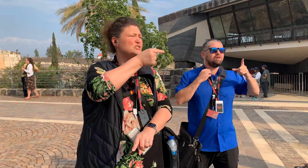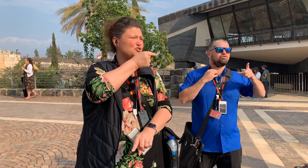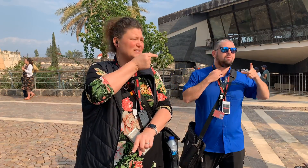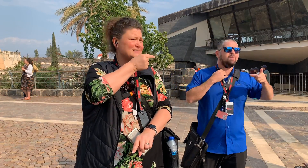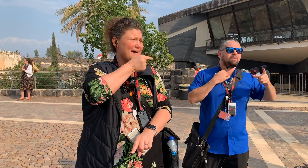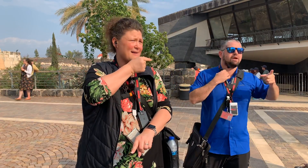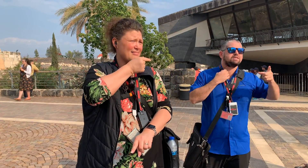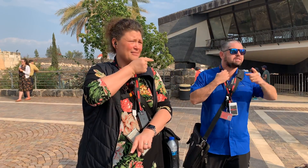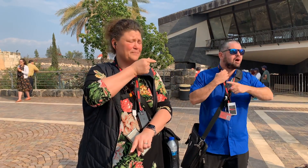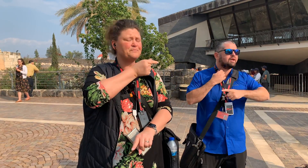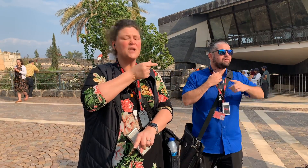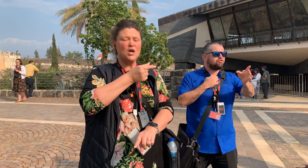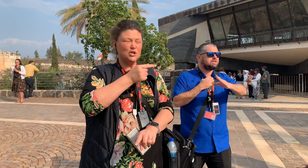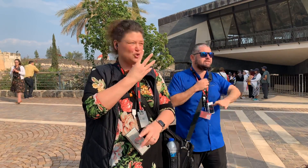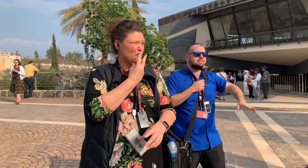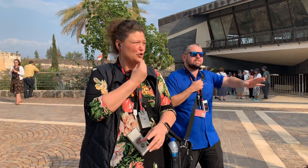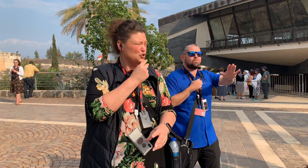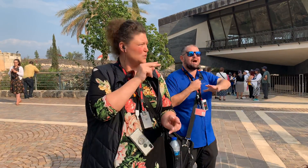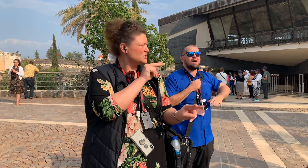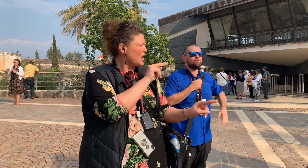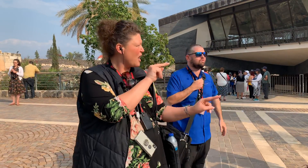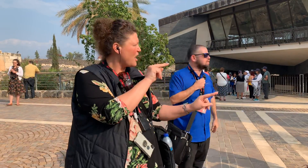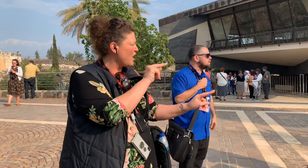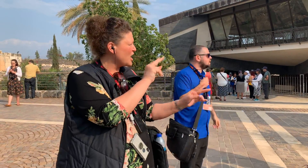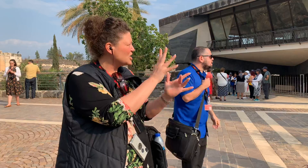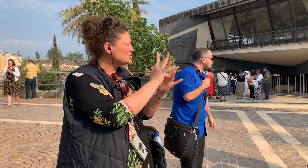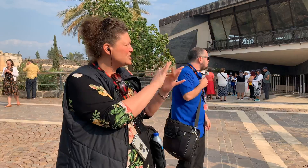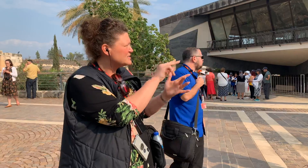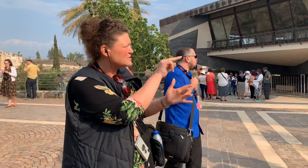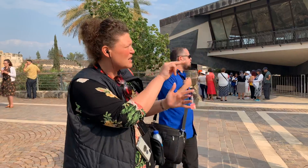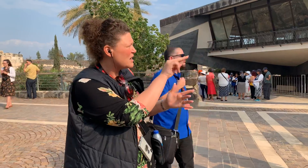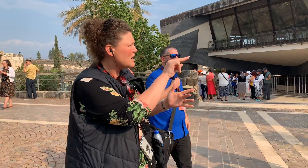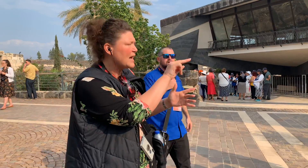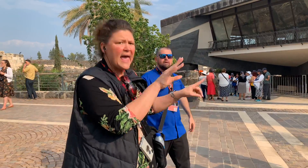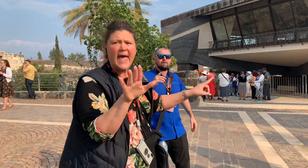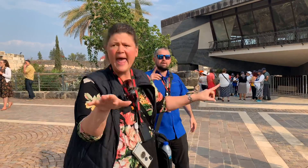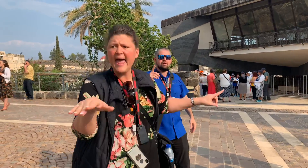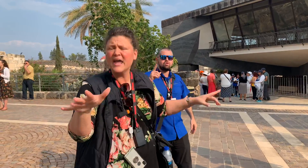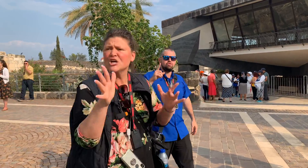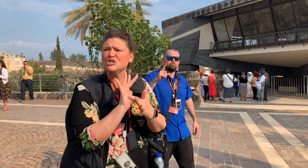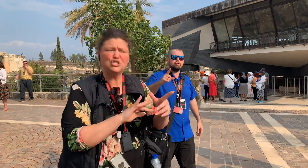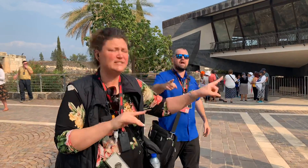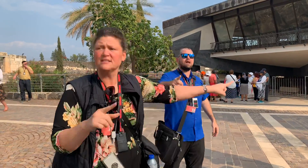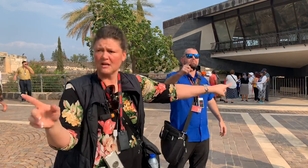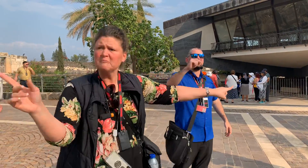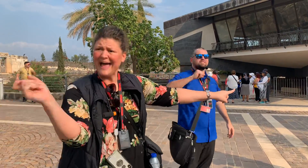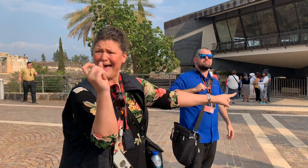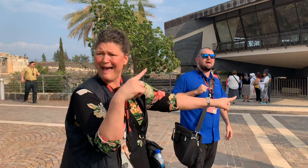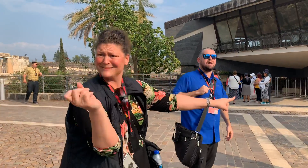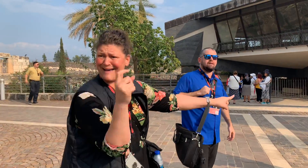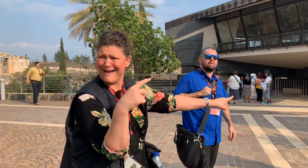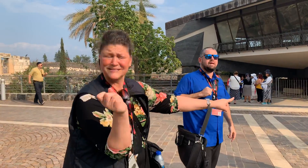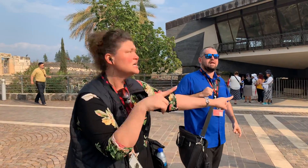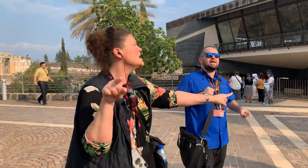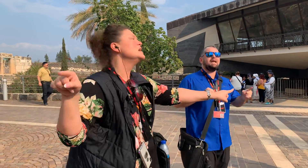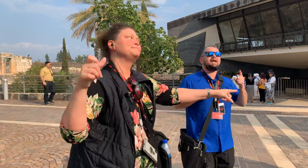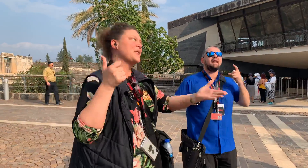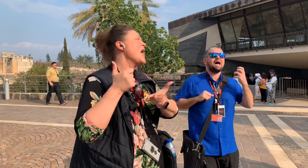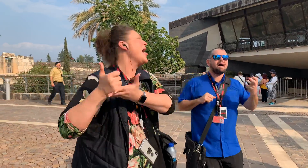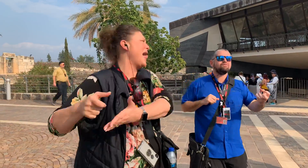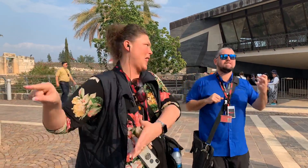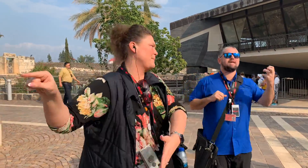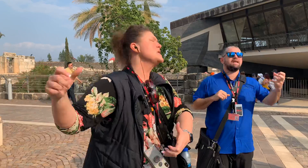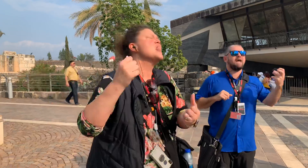the Jewish people saw that Jesus is around, they told him, you should help this man.